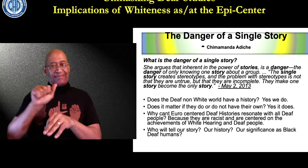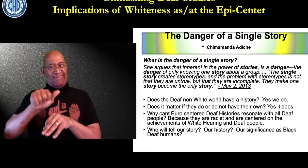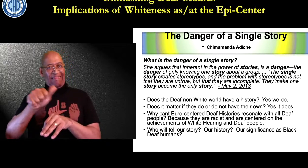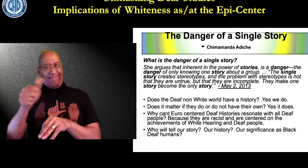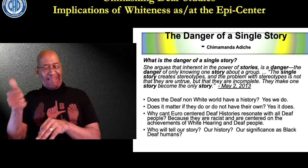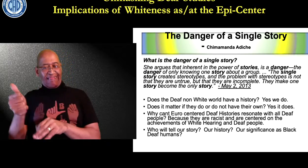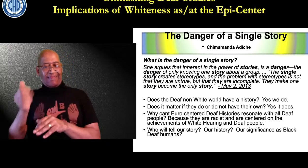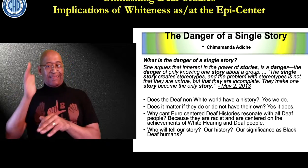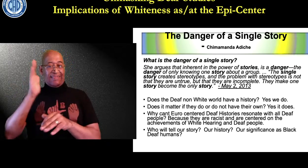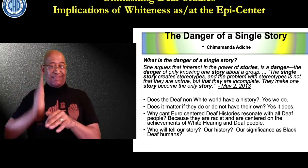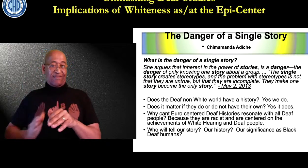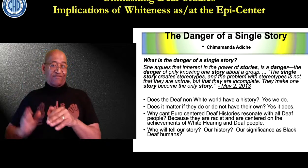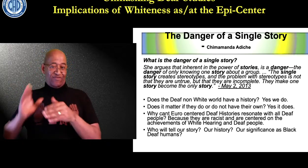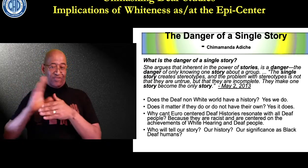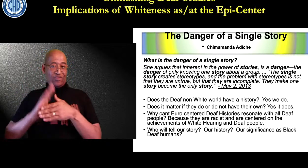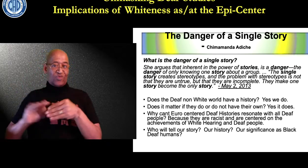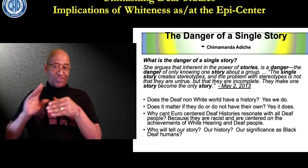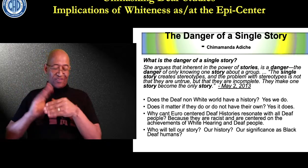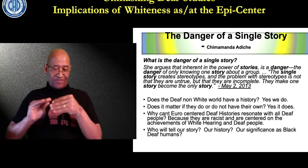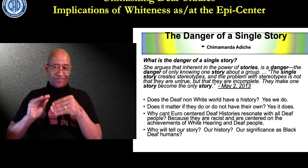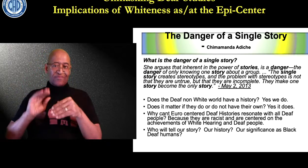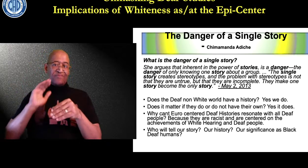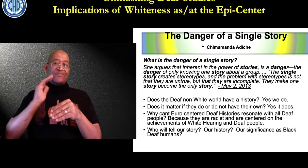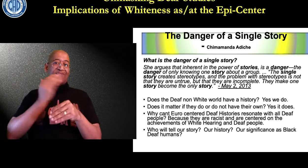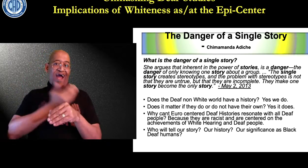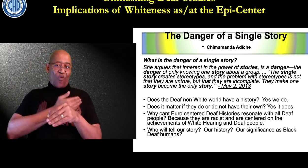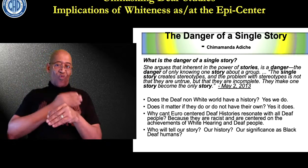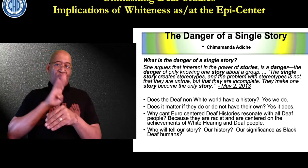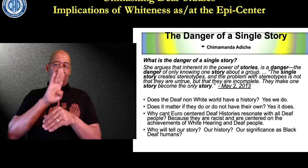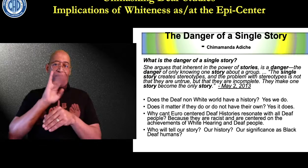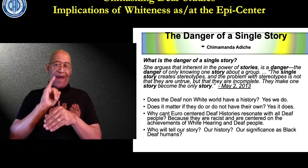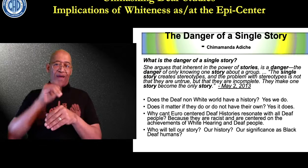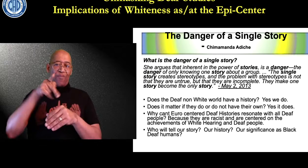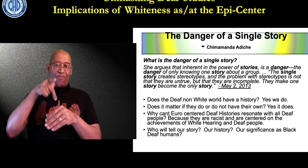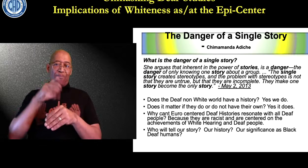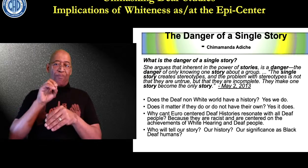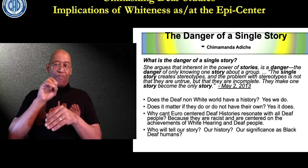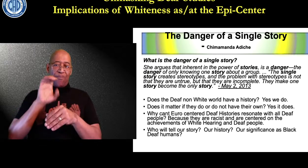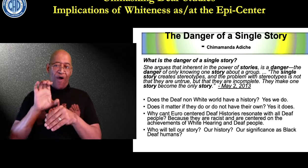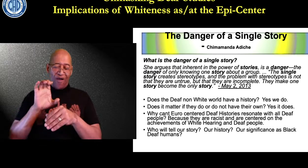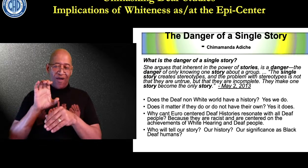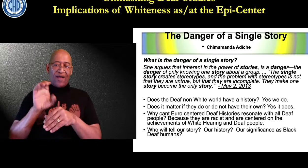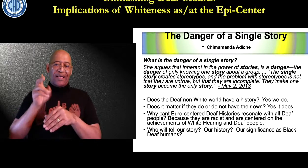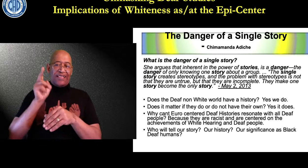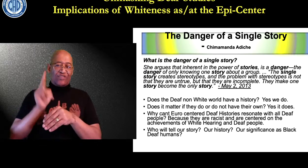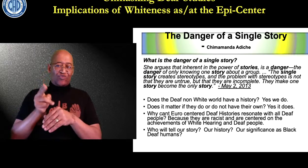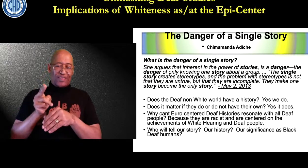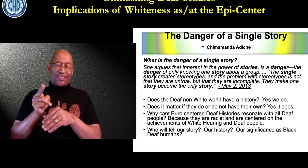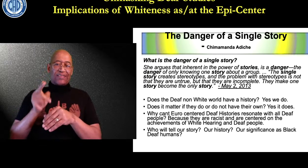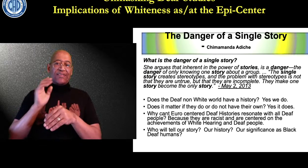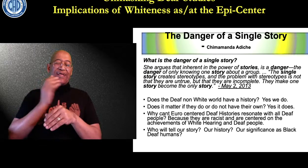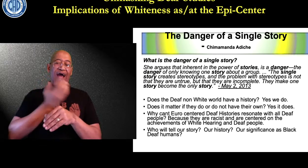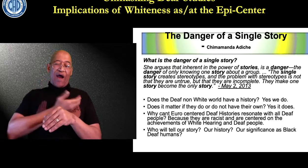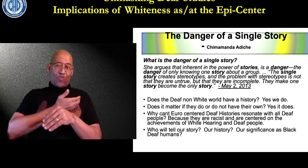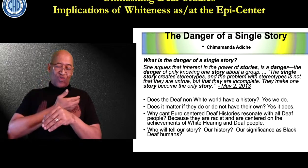it's important for us to understand that there is another side to the